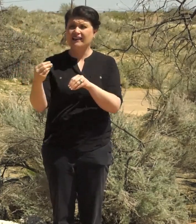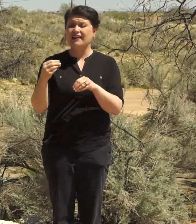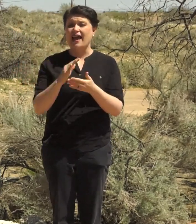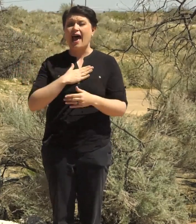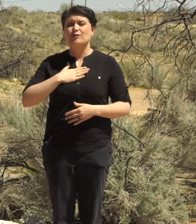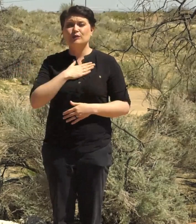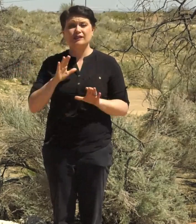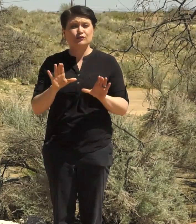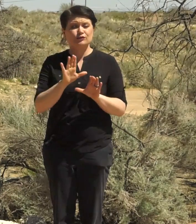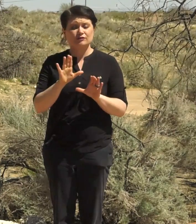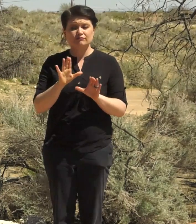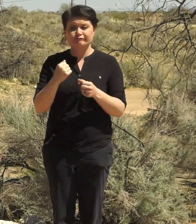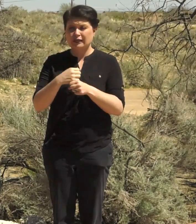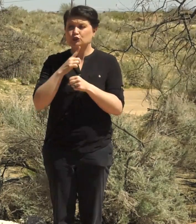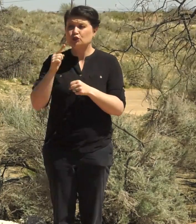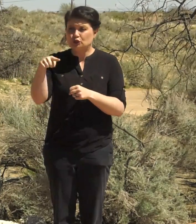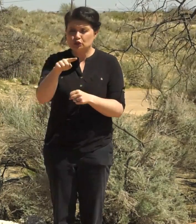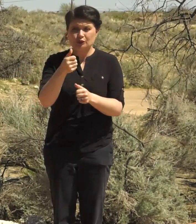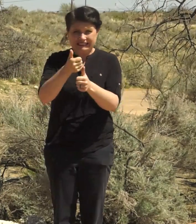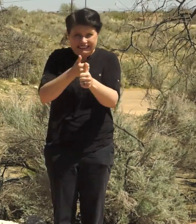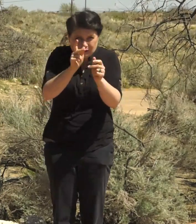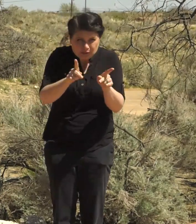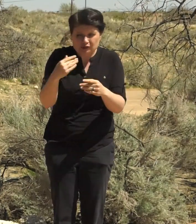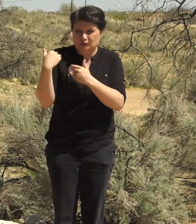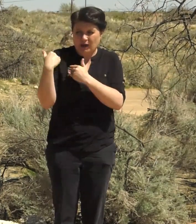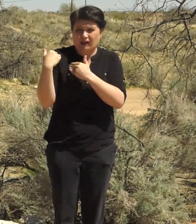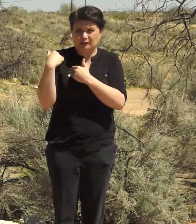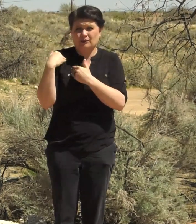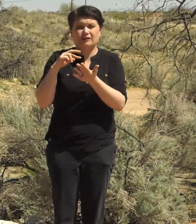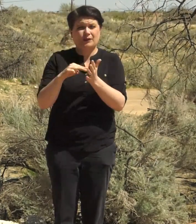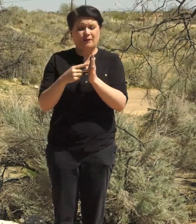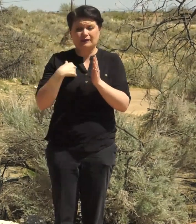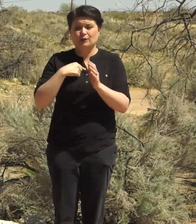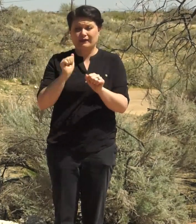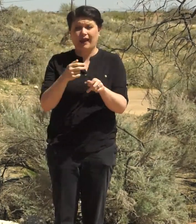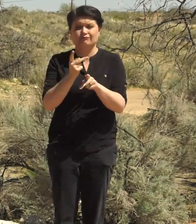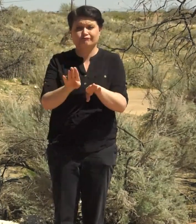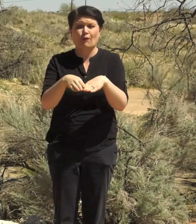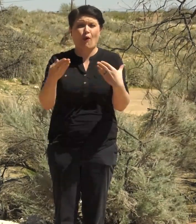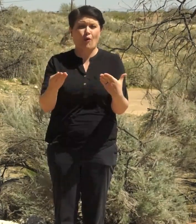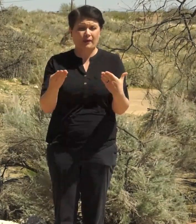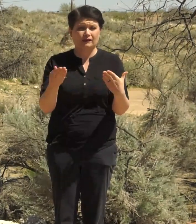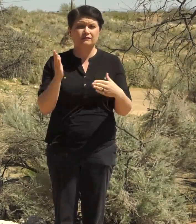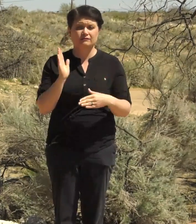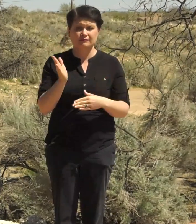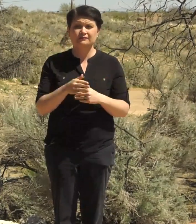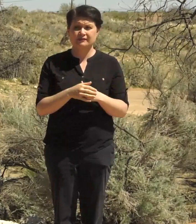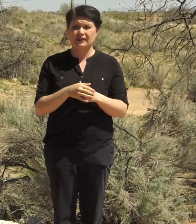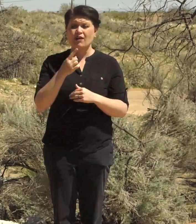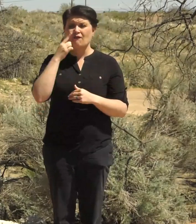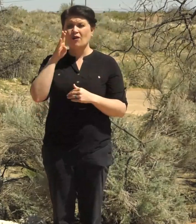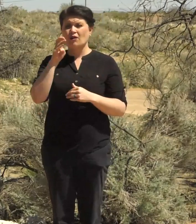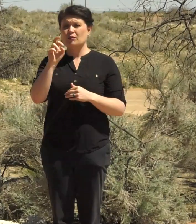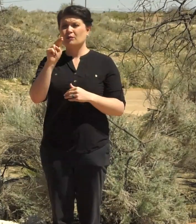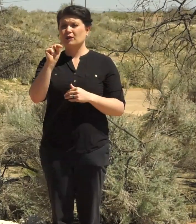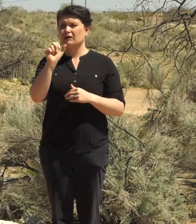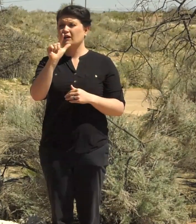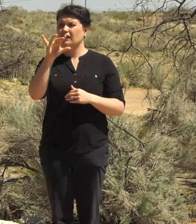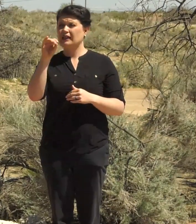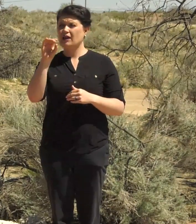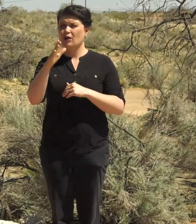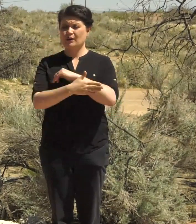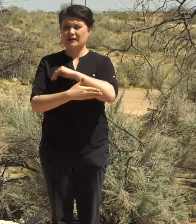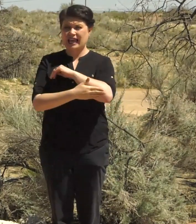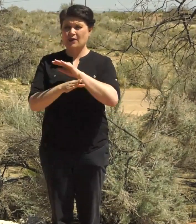can maintain these trails and open spaces open. Facilities for Bernalillo County, open spaces facilities are